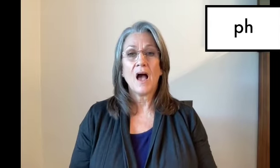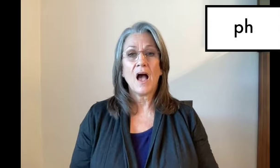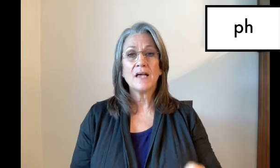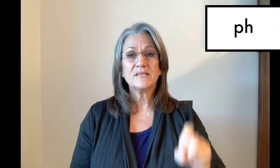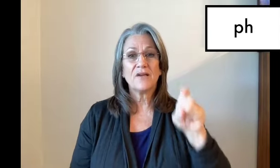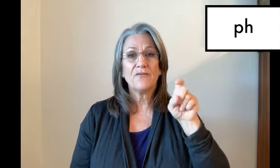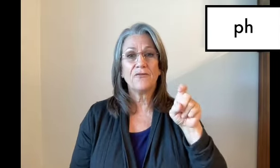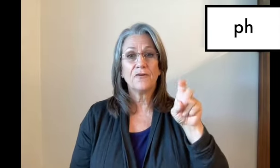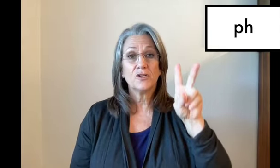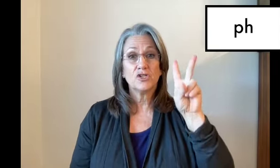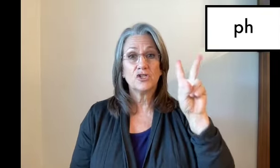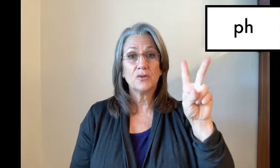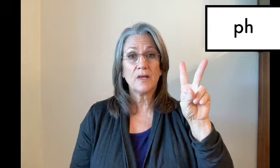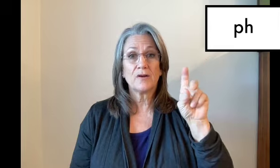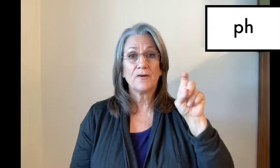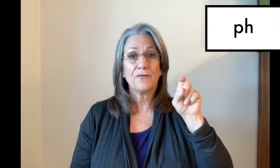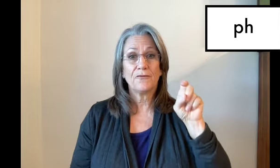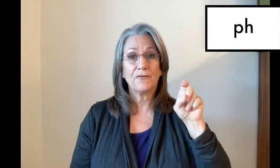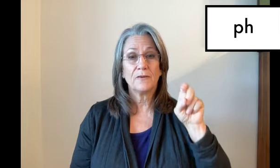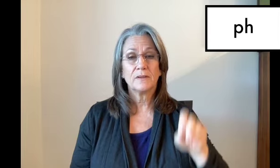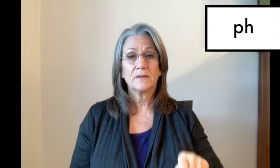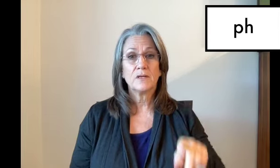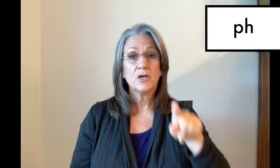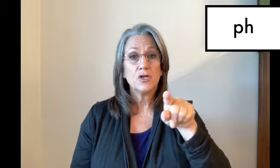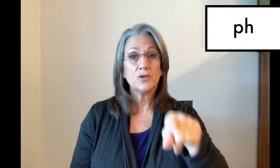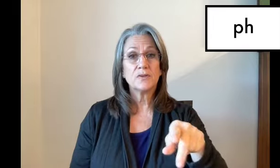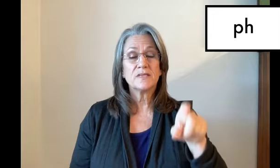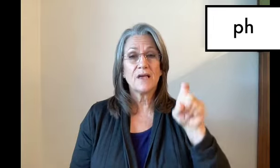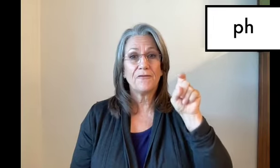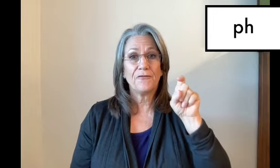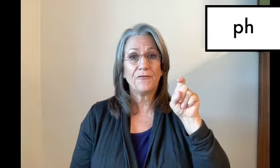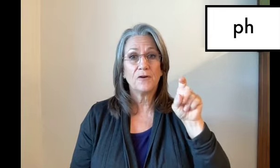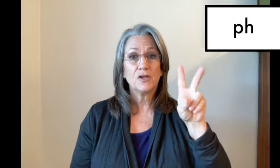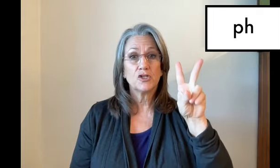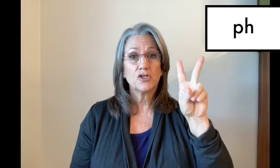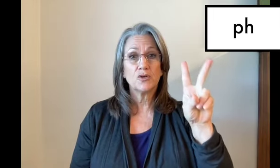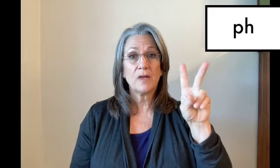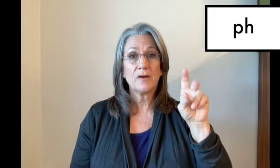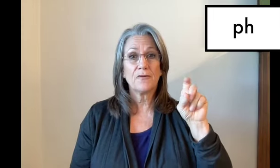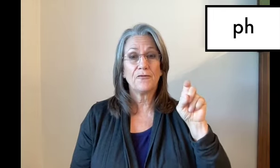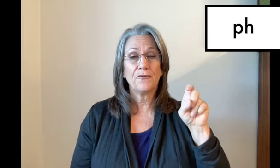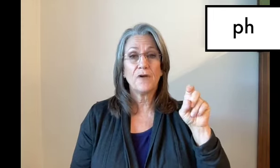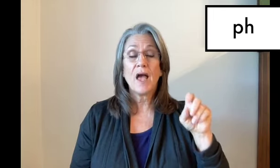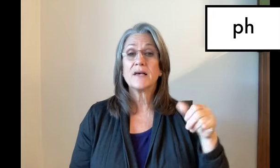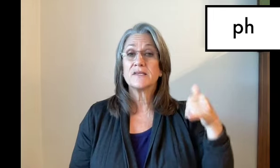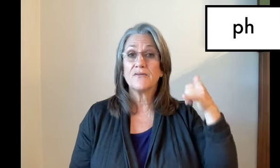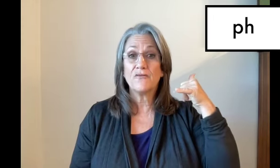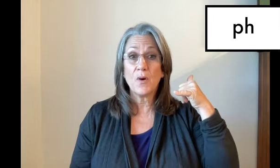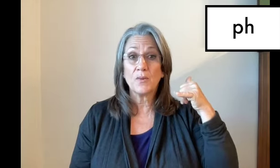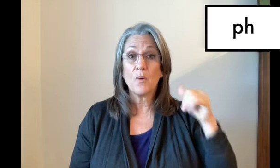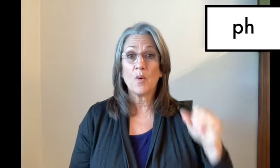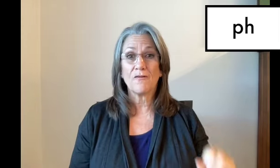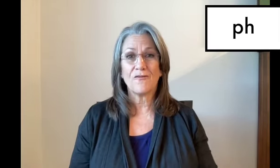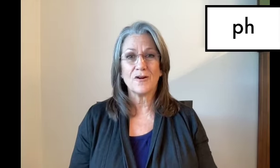I say f, two-letter f. You say f, two-letter f, as in phone or